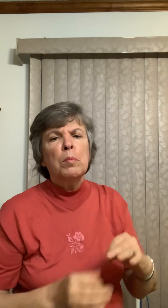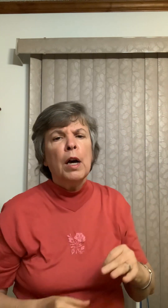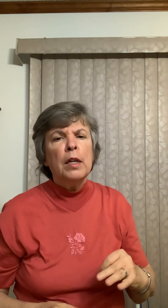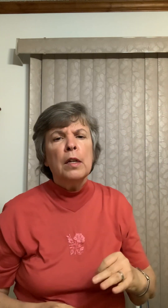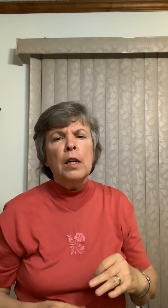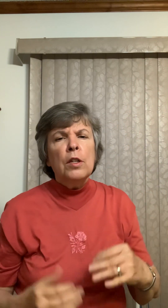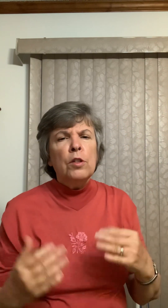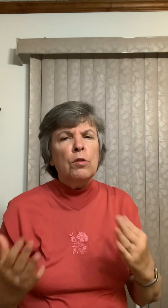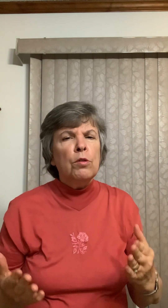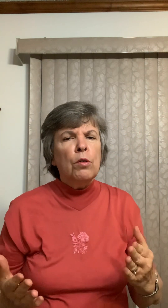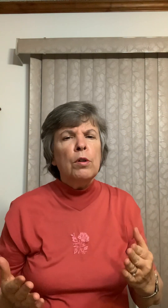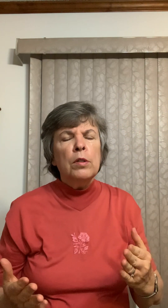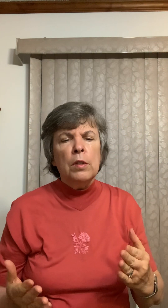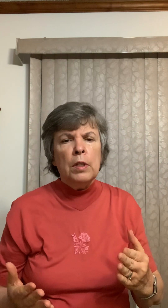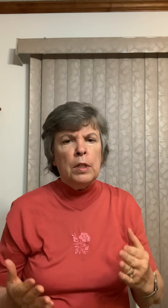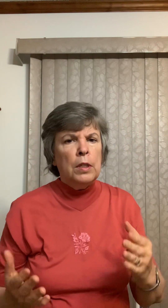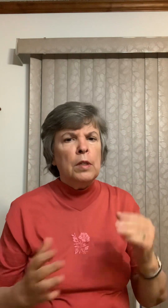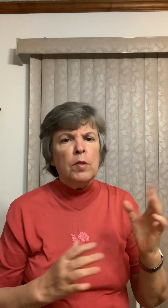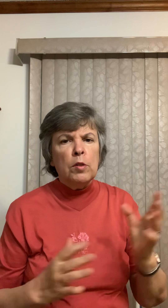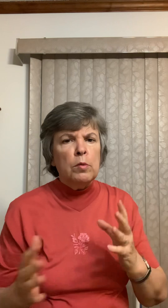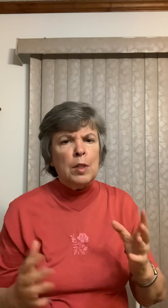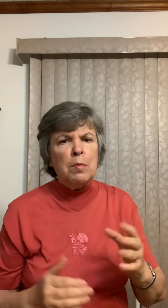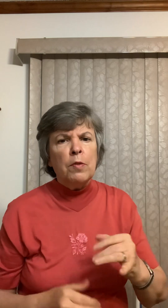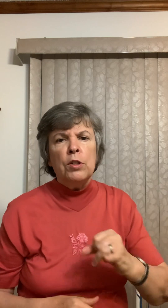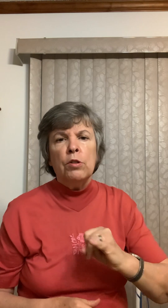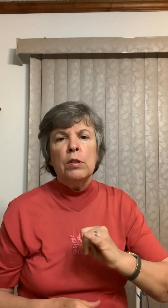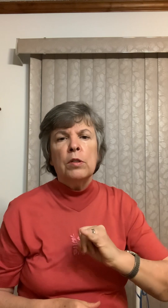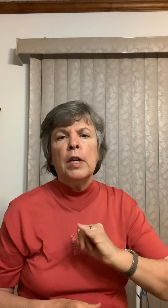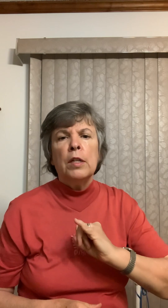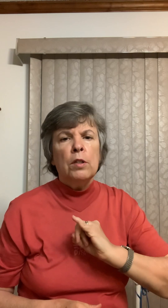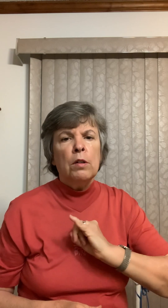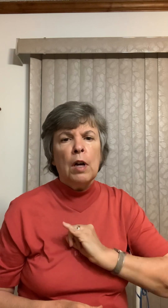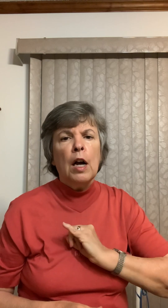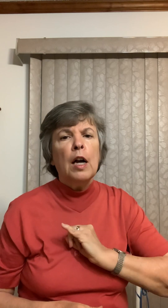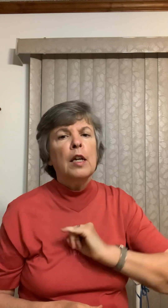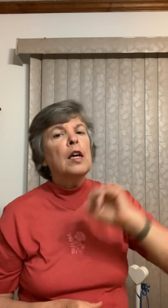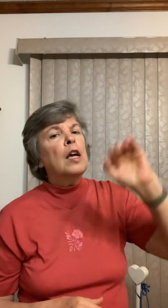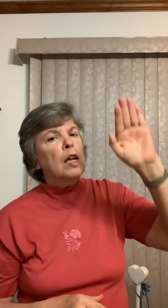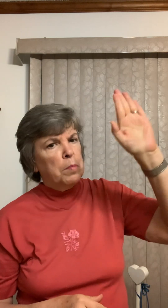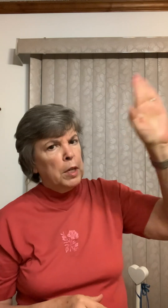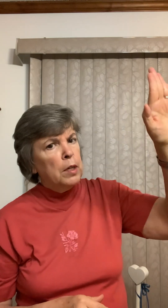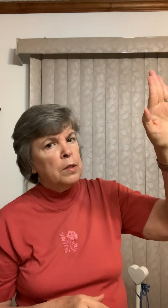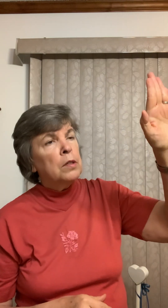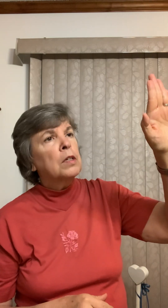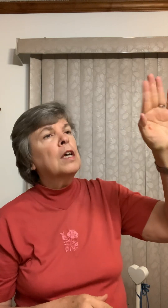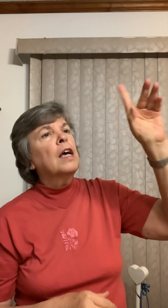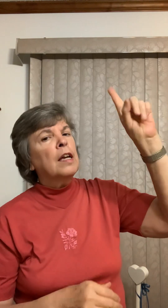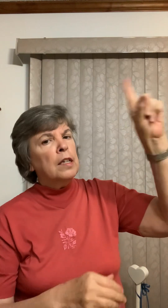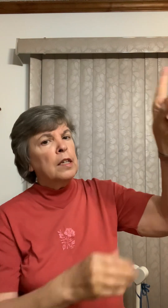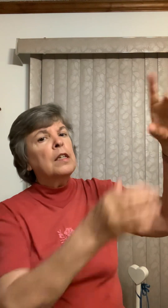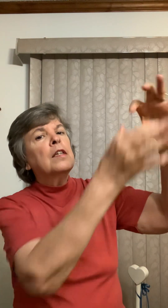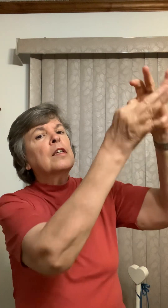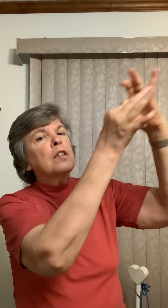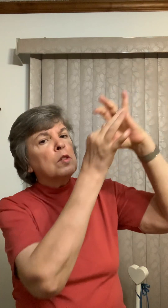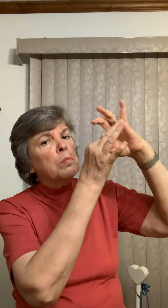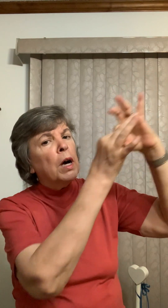mine. You could even do some of each. You could say, you know, I am his and he is